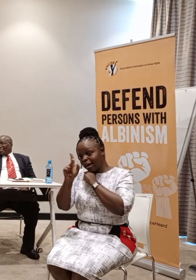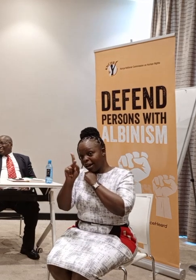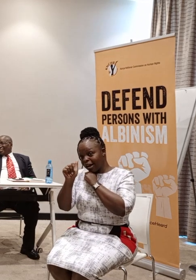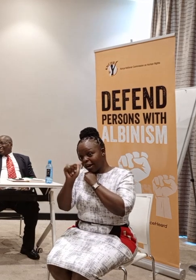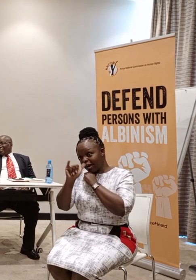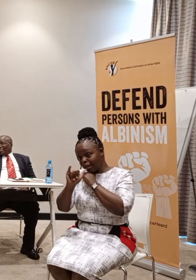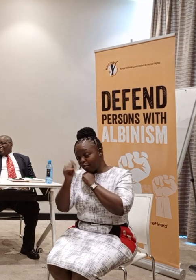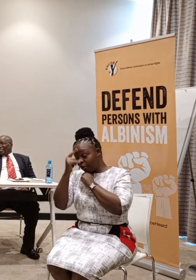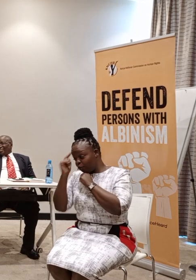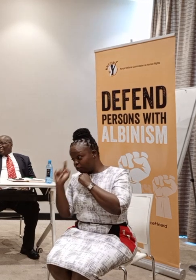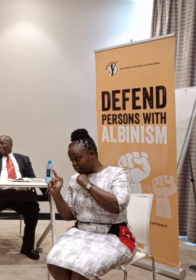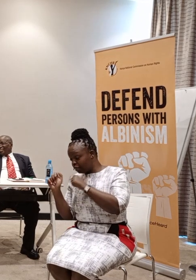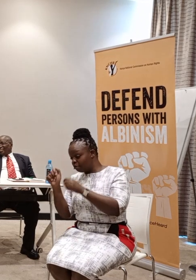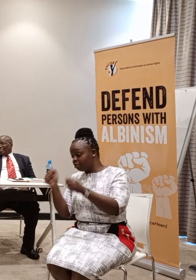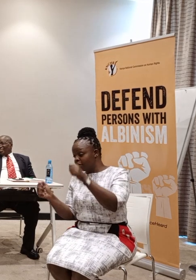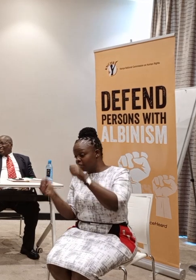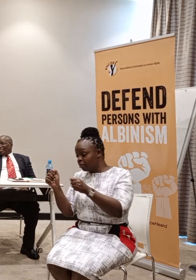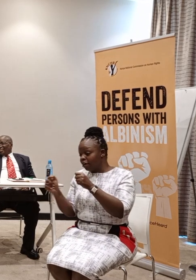driving a car,